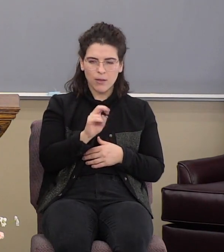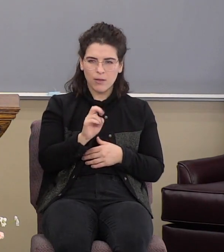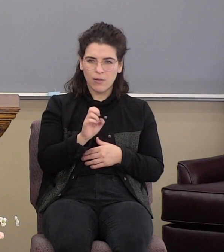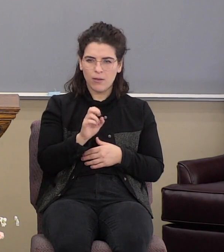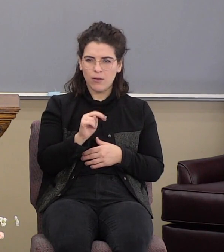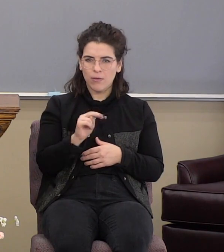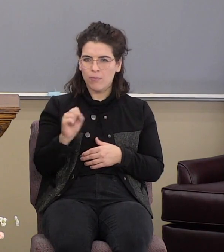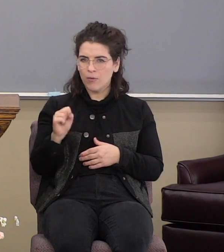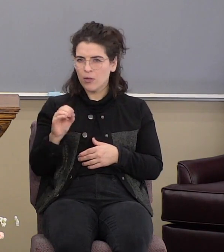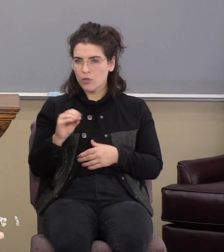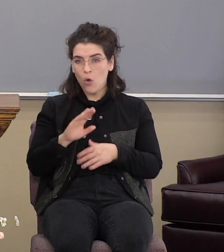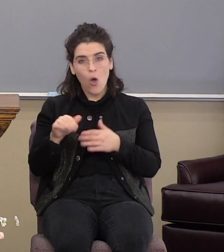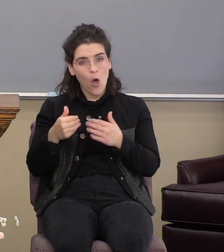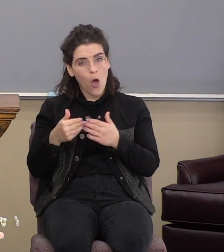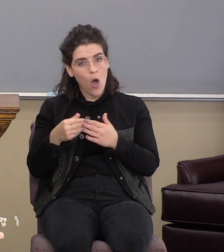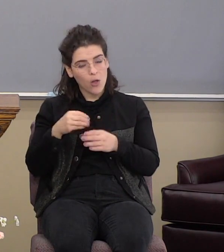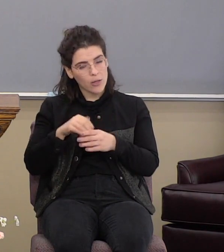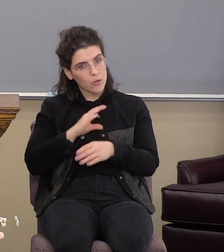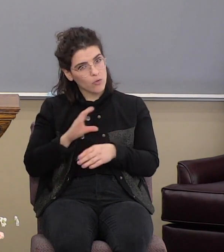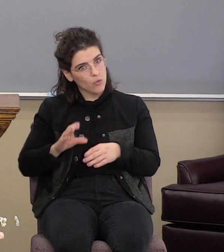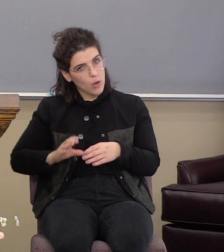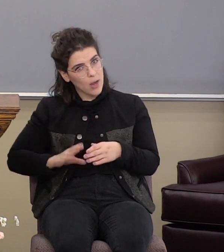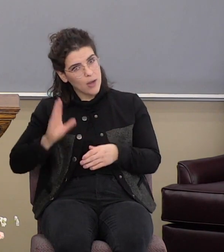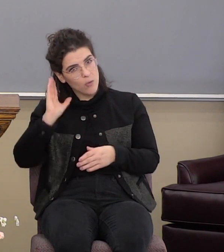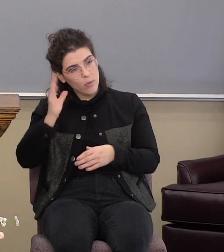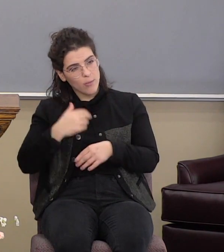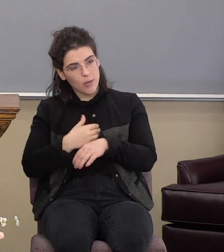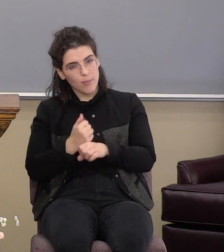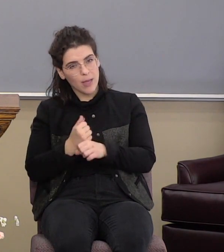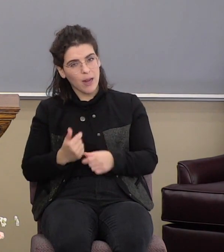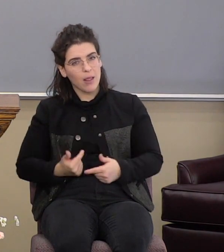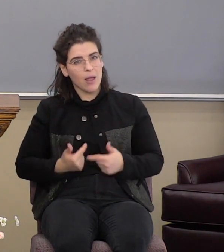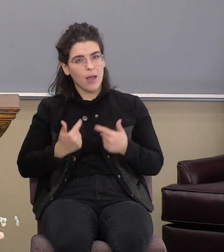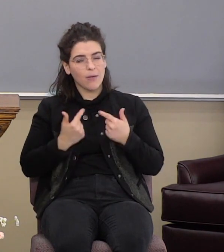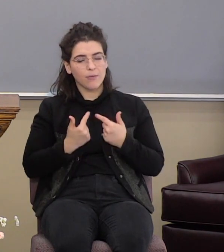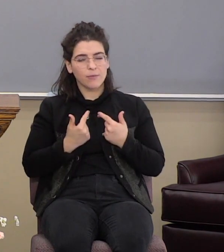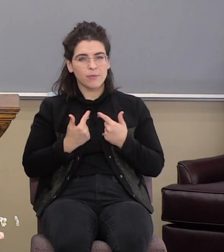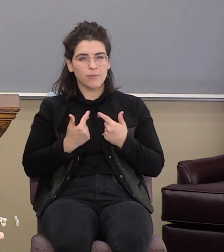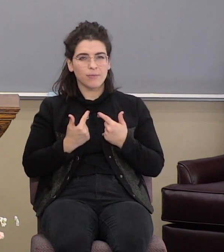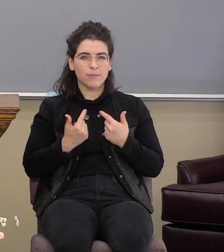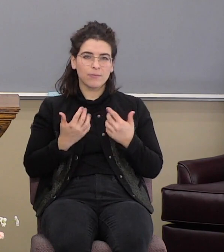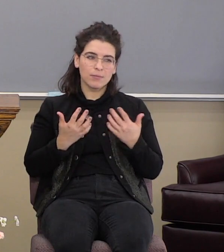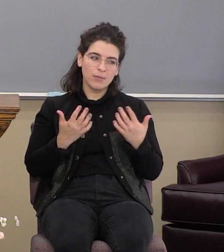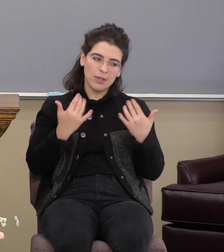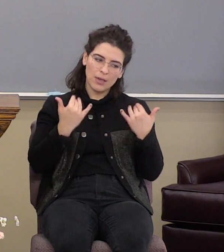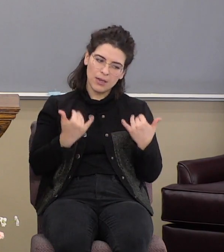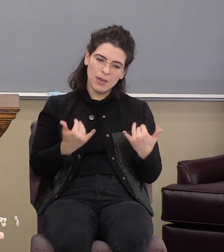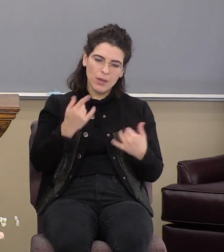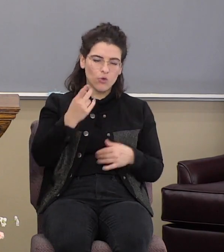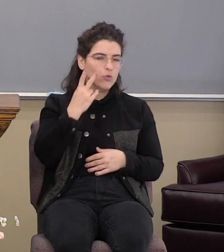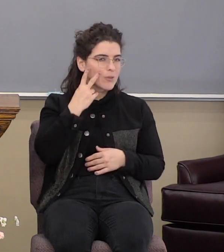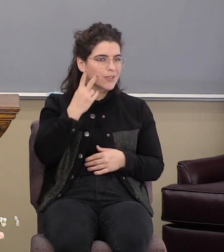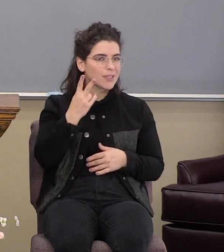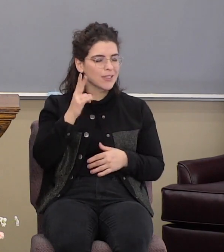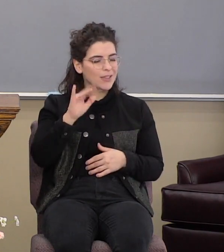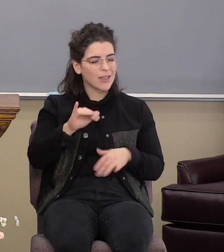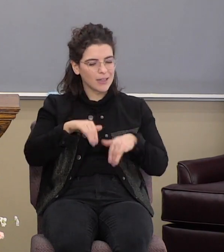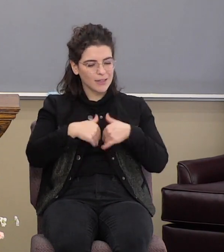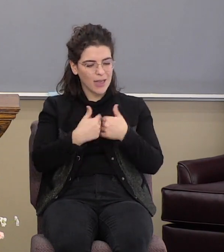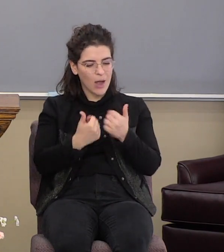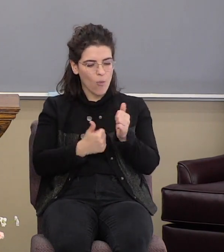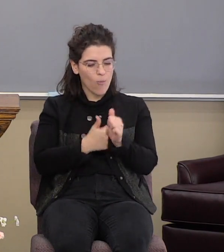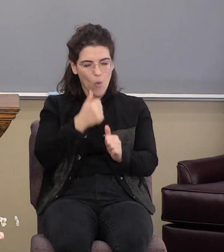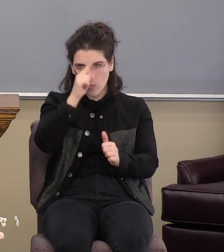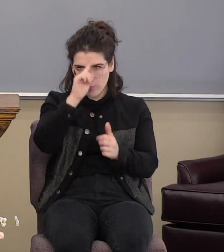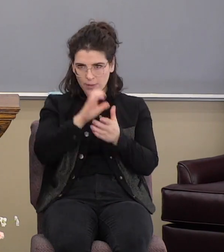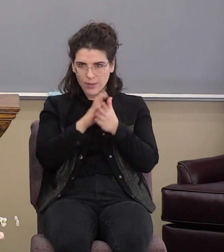all in Christ shall be made alive. Now you see, that's how most believers read verse